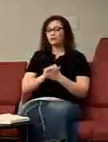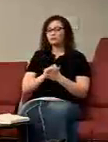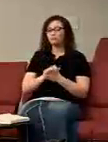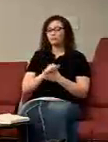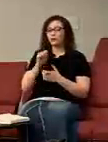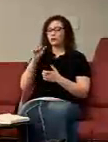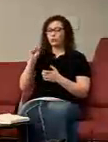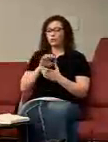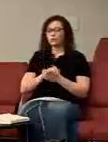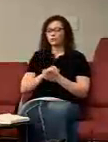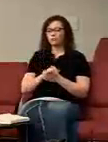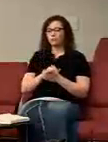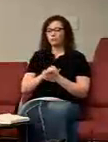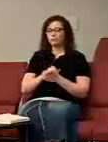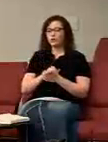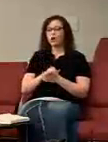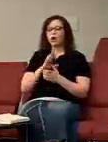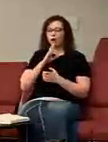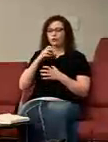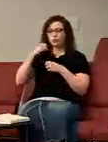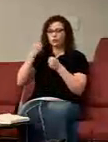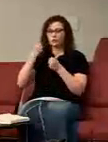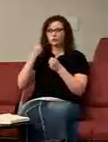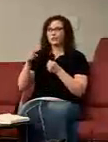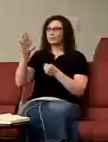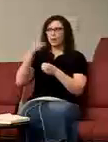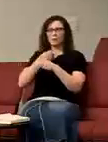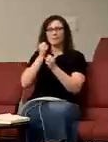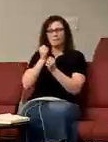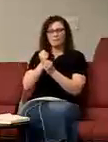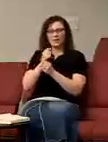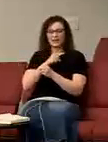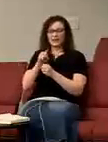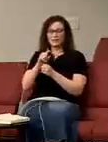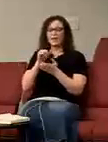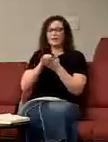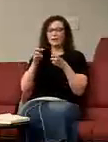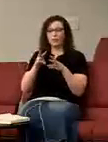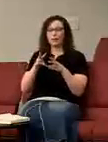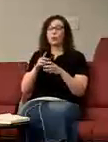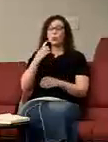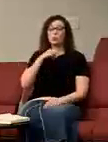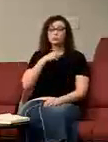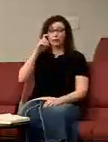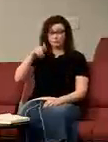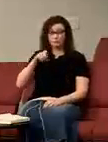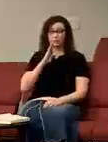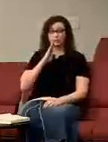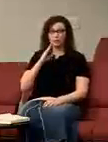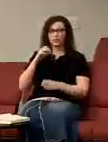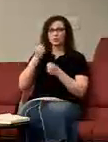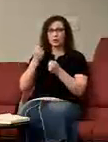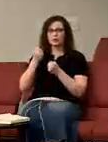right? We need to be strong because God can do it. Yeah. We're not